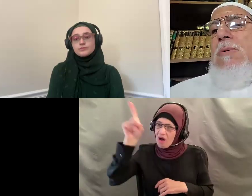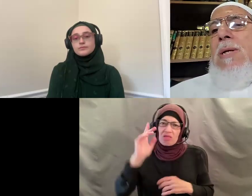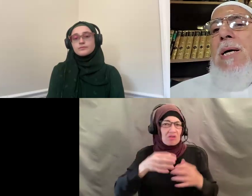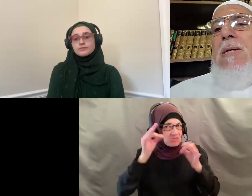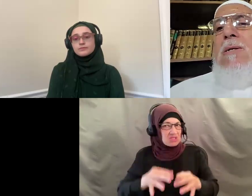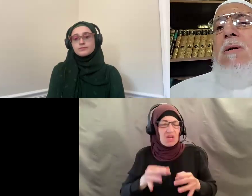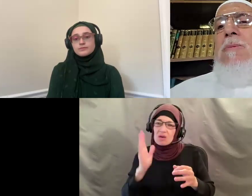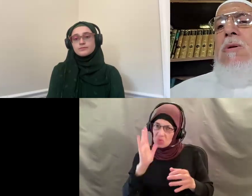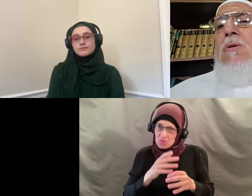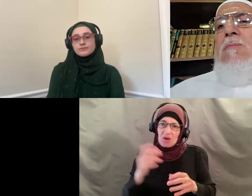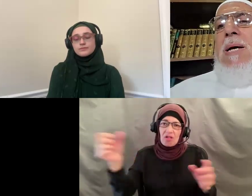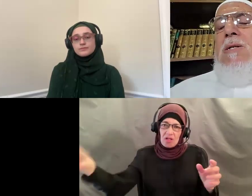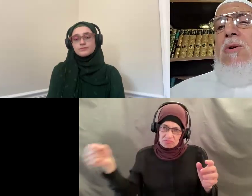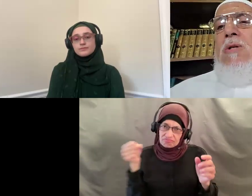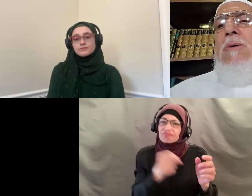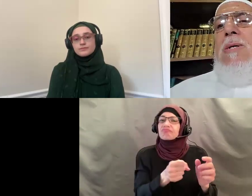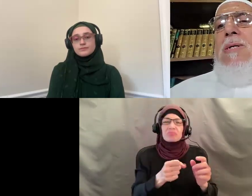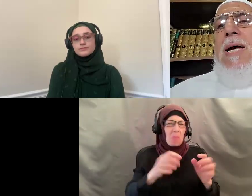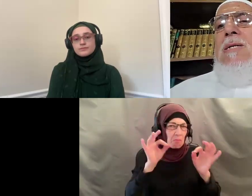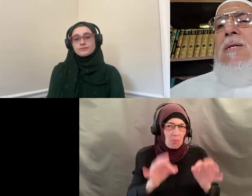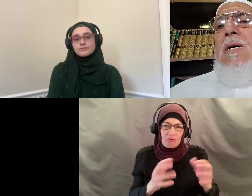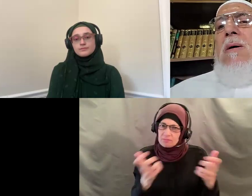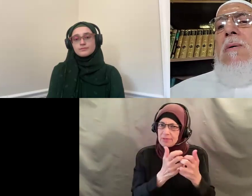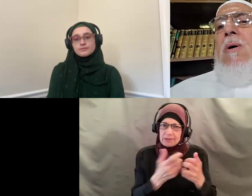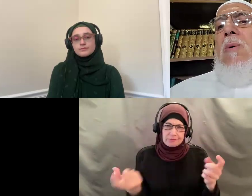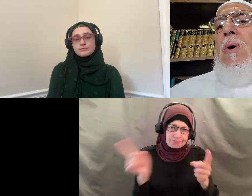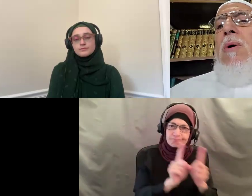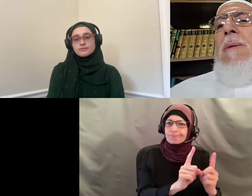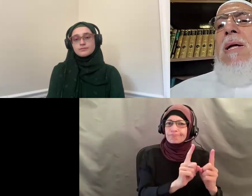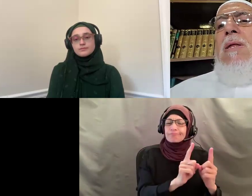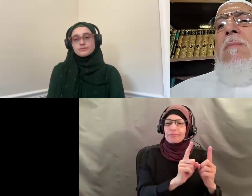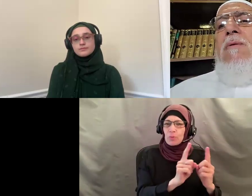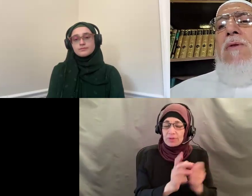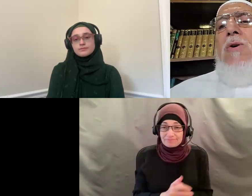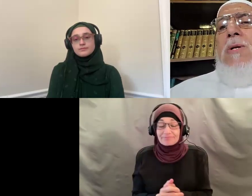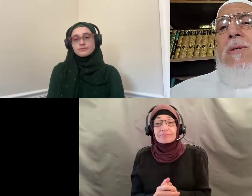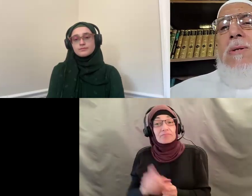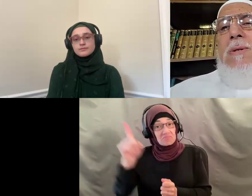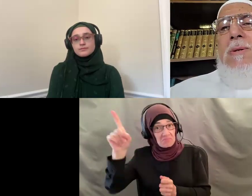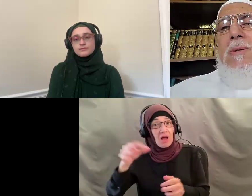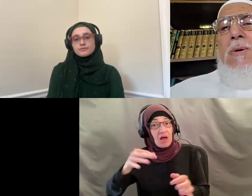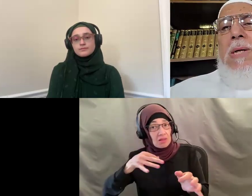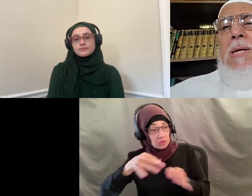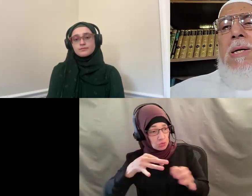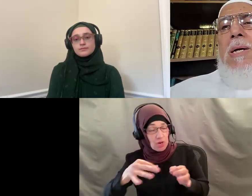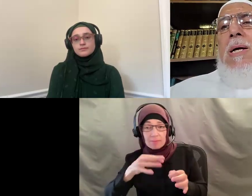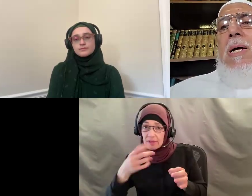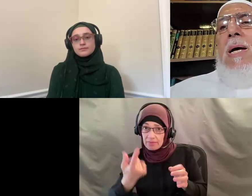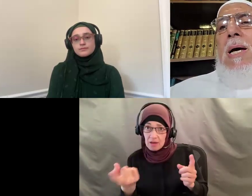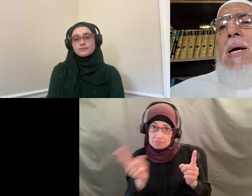So Allah subhanahu wa ta'ala describes those mates or spouses as we will make them virgins,